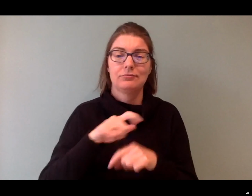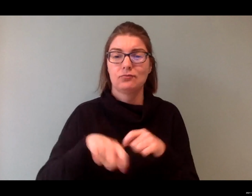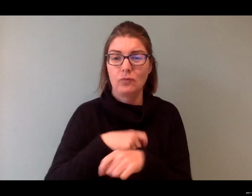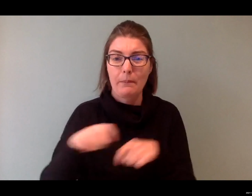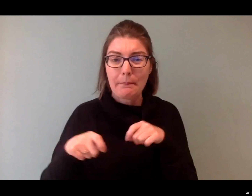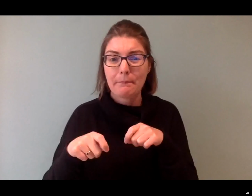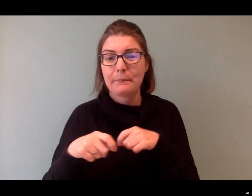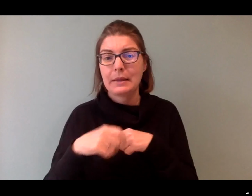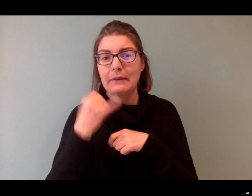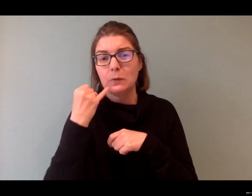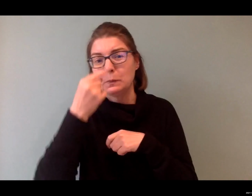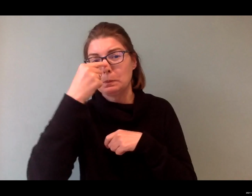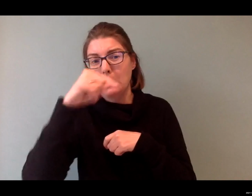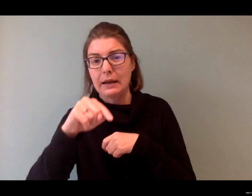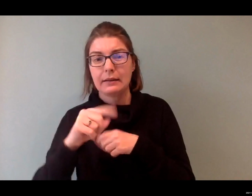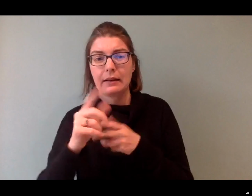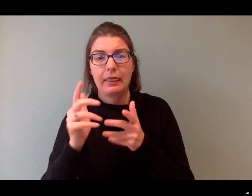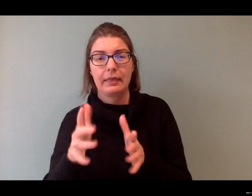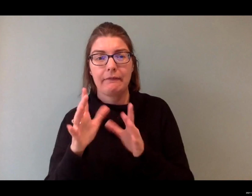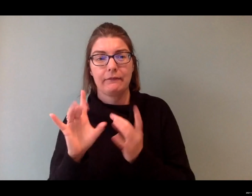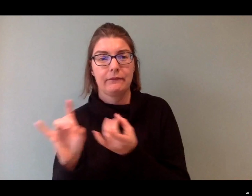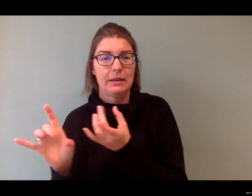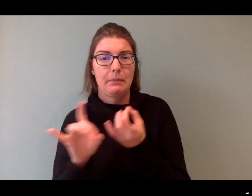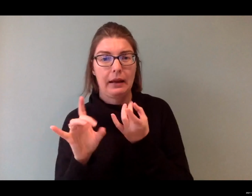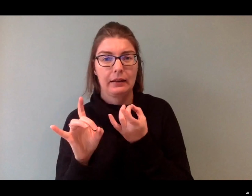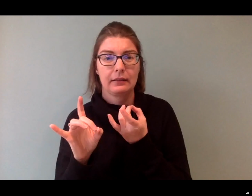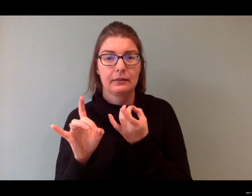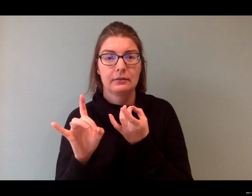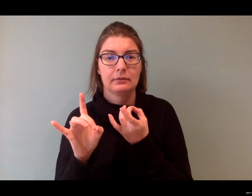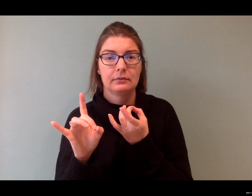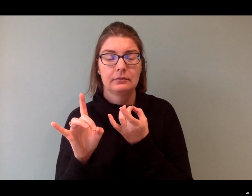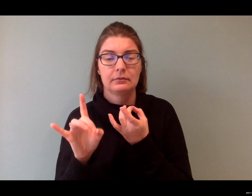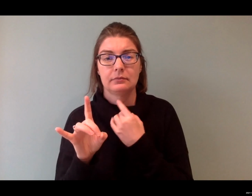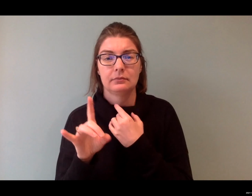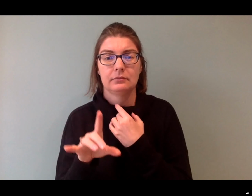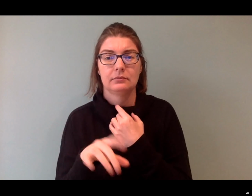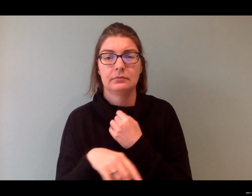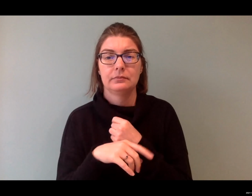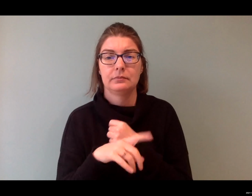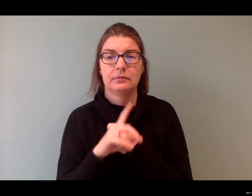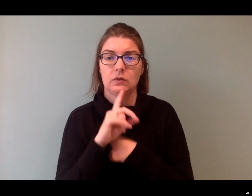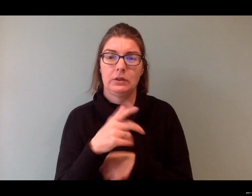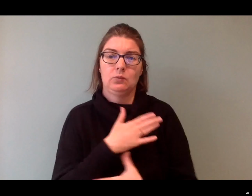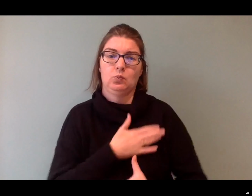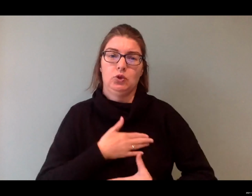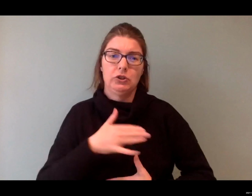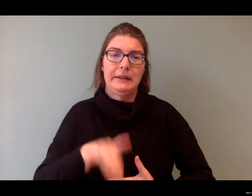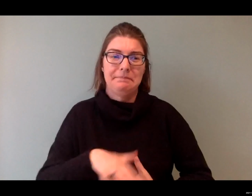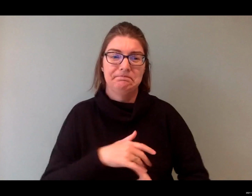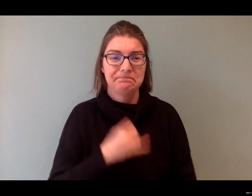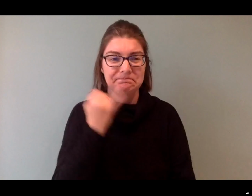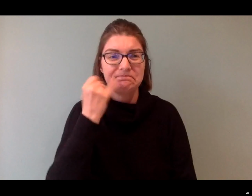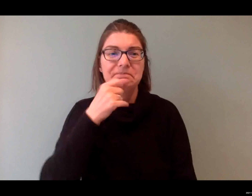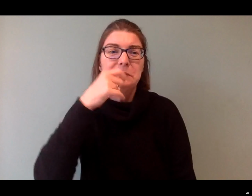you could be so kind to just leave a little bit of feedback, that would be much appreciated.